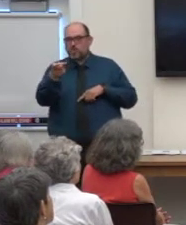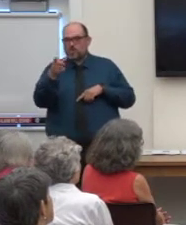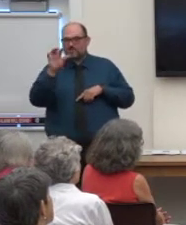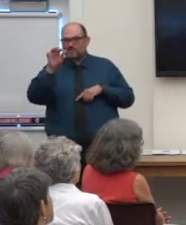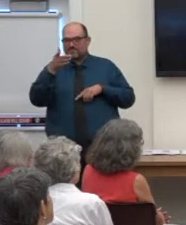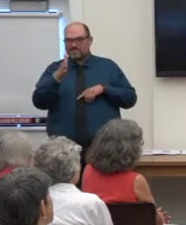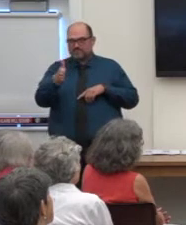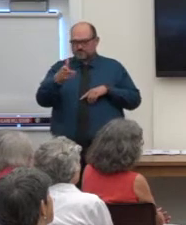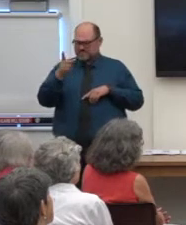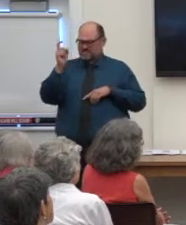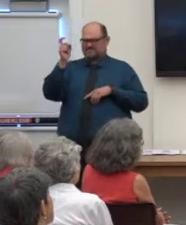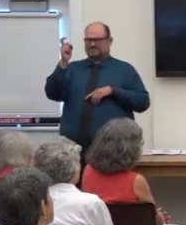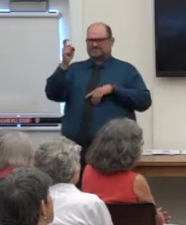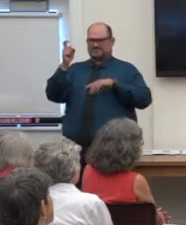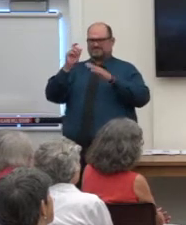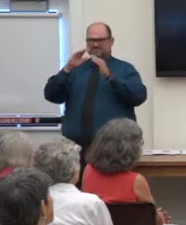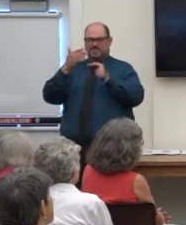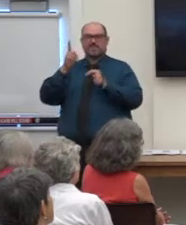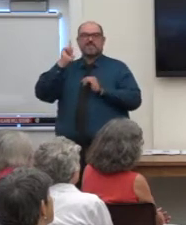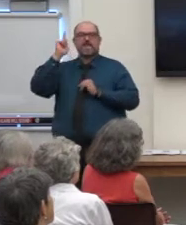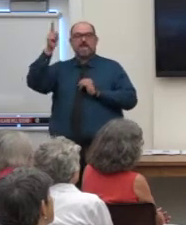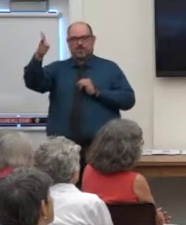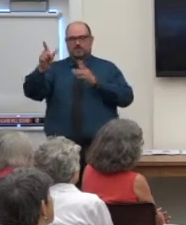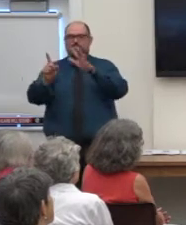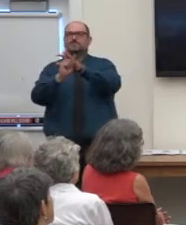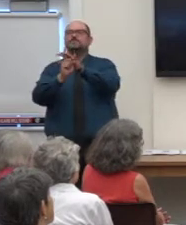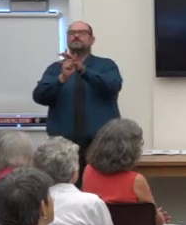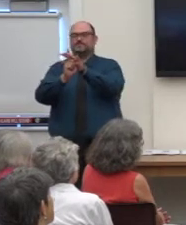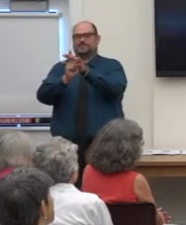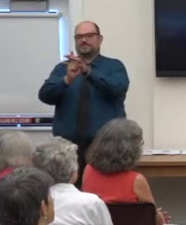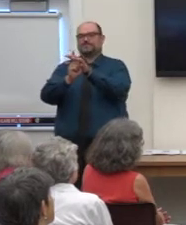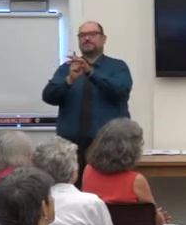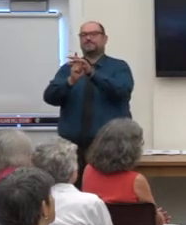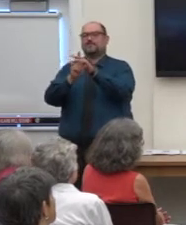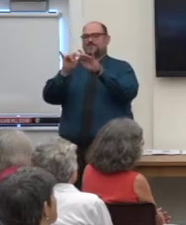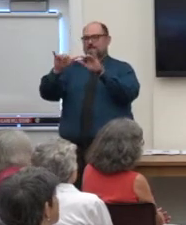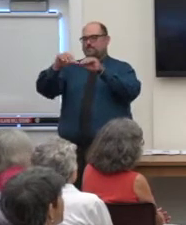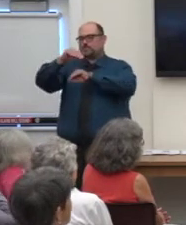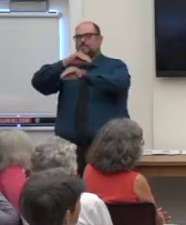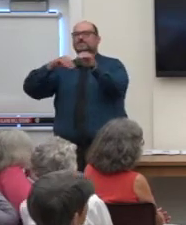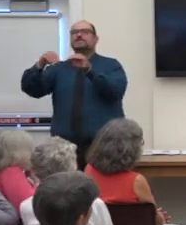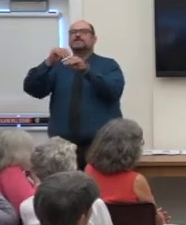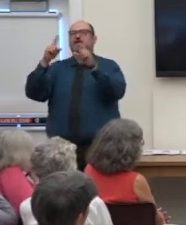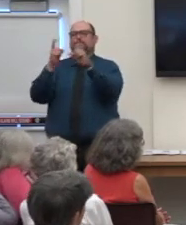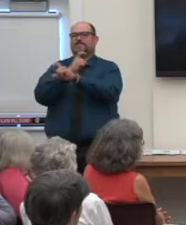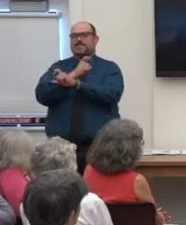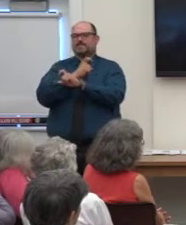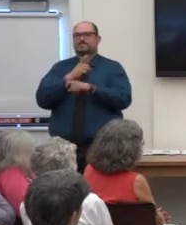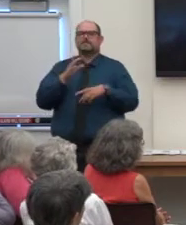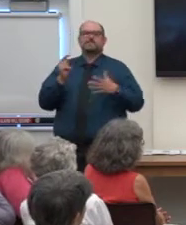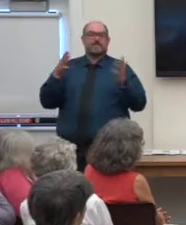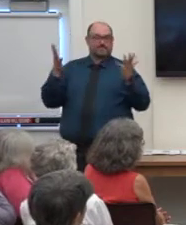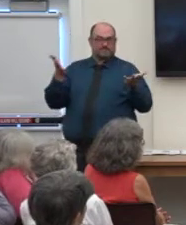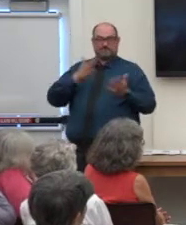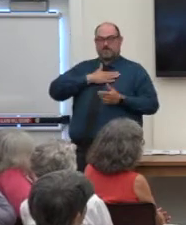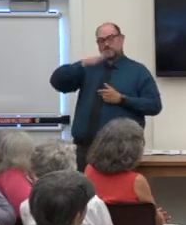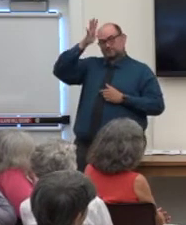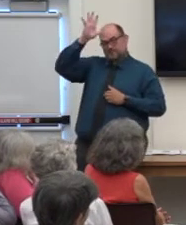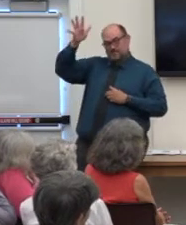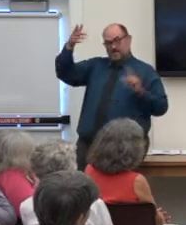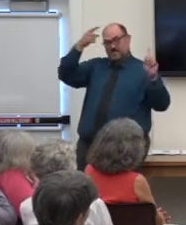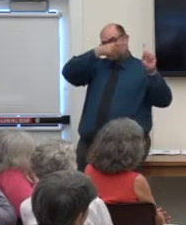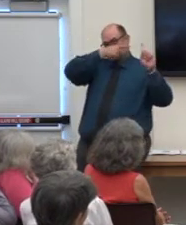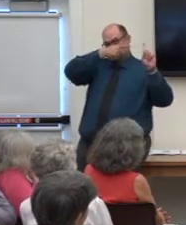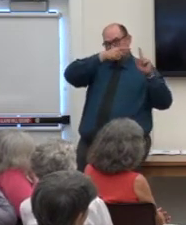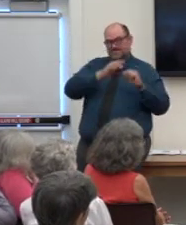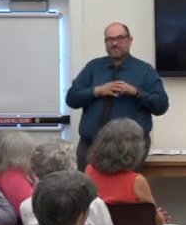and the movement pattern is complex. But my grandfather, Donald Lamar Poole, who we got a lot of